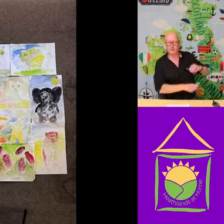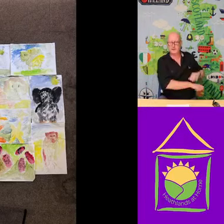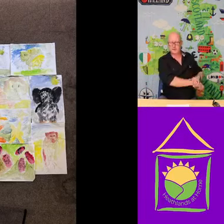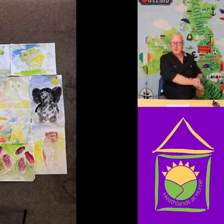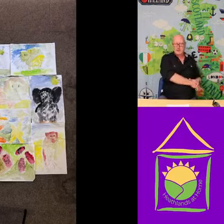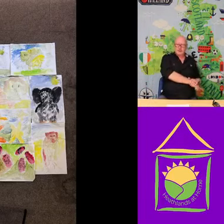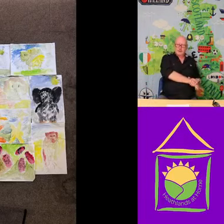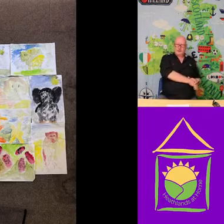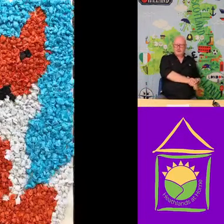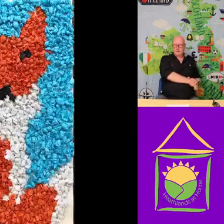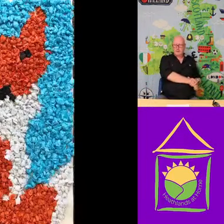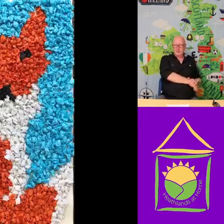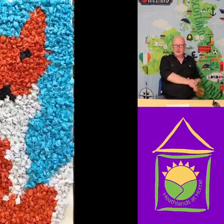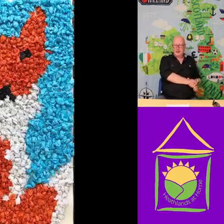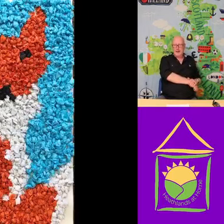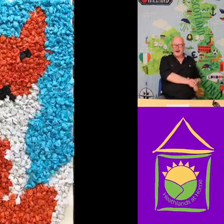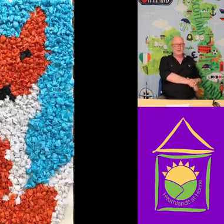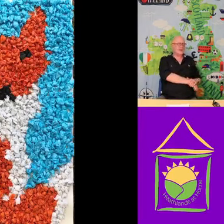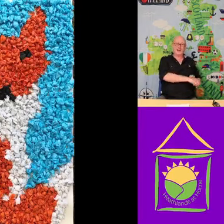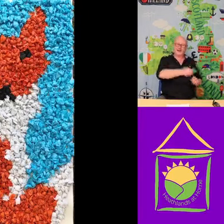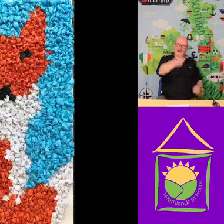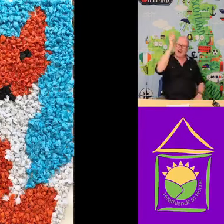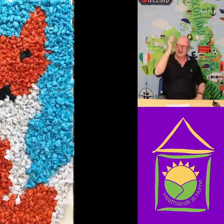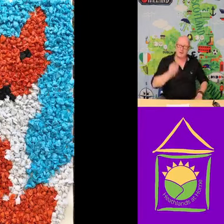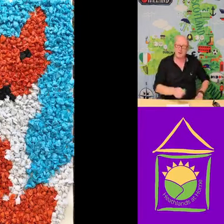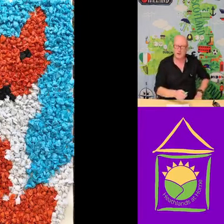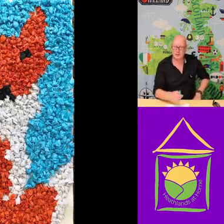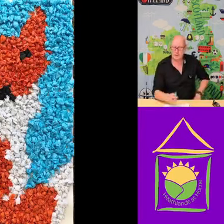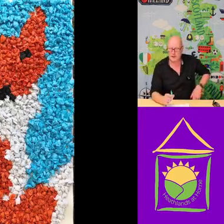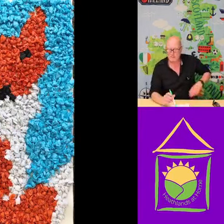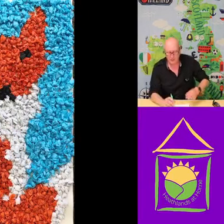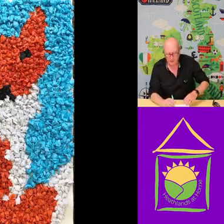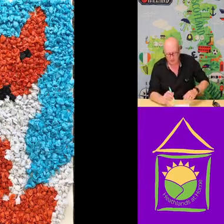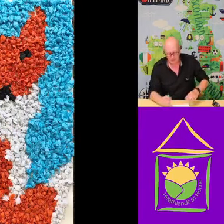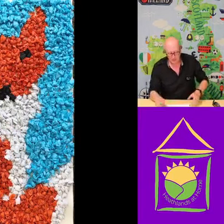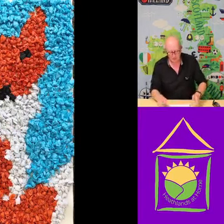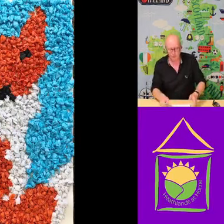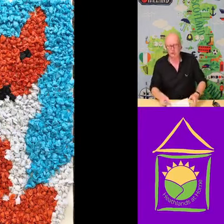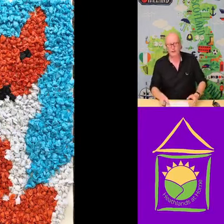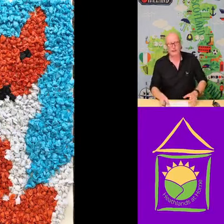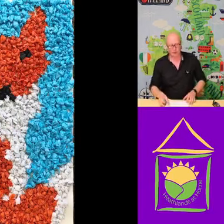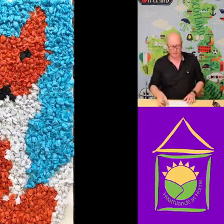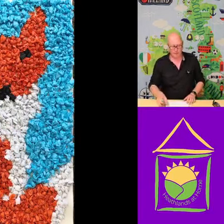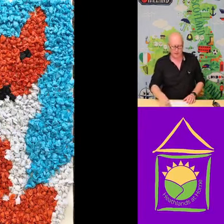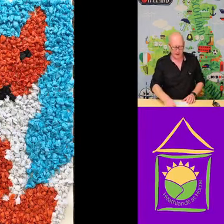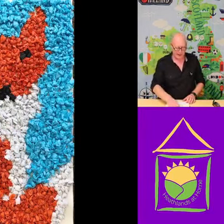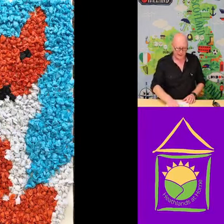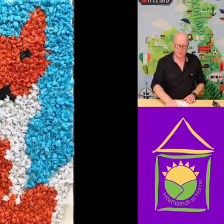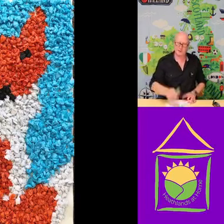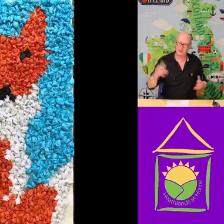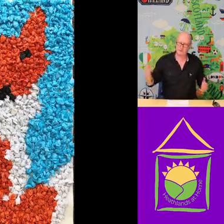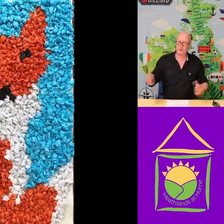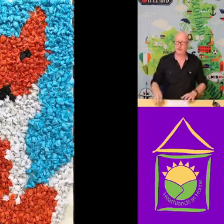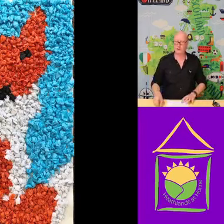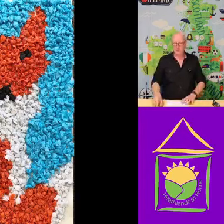fantastic. This is Alana. No, well done. Couldn't get it on last week because it wasn't finished.